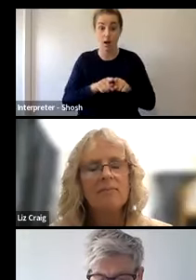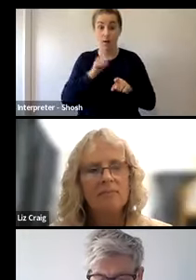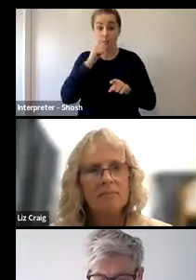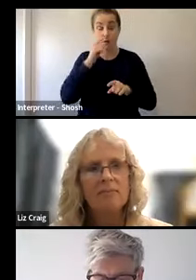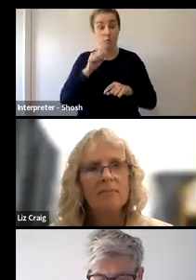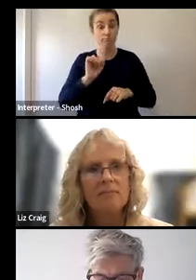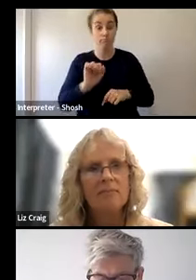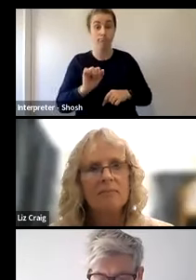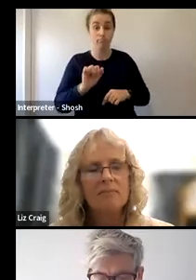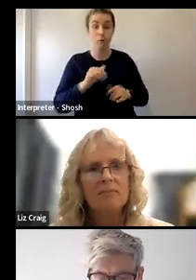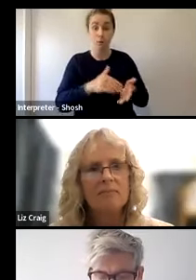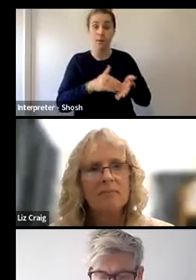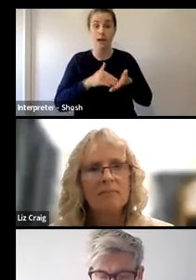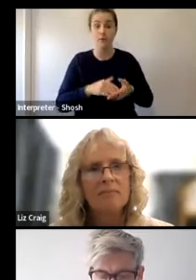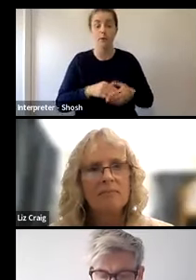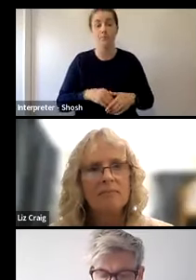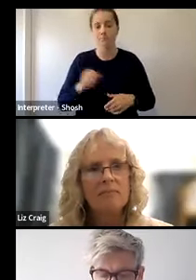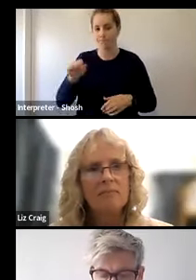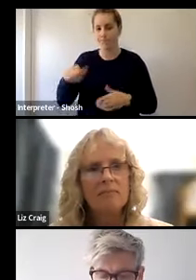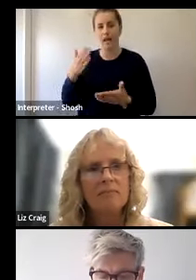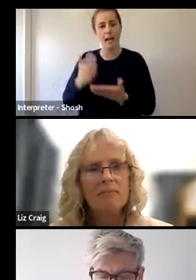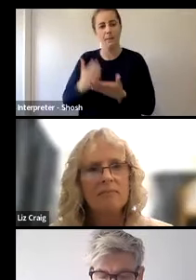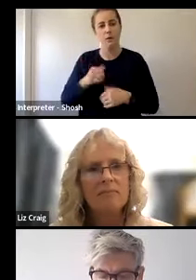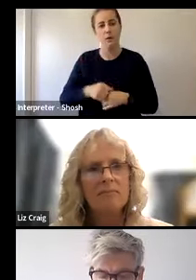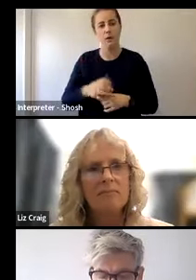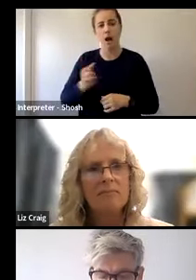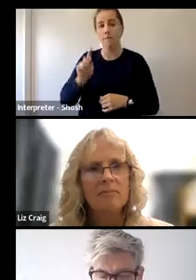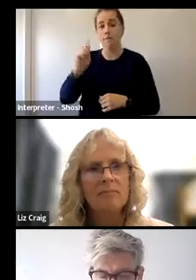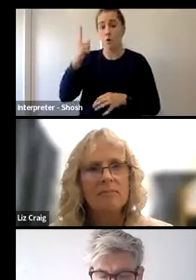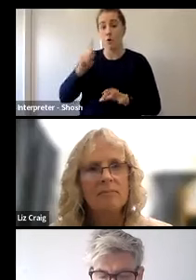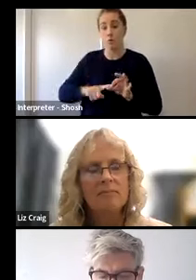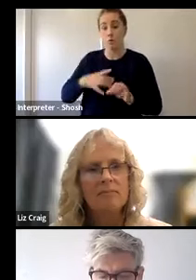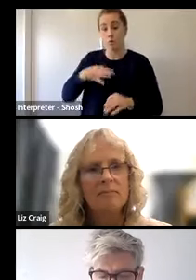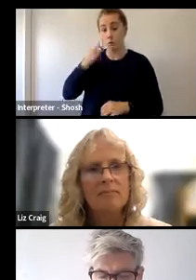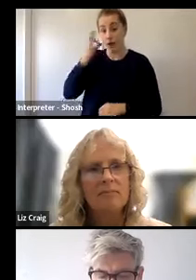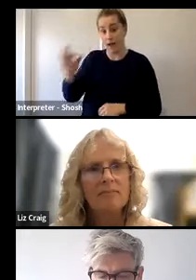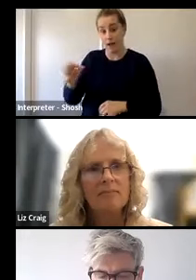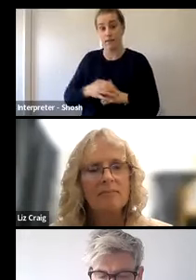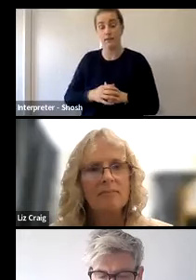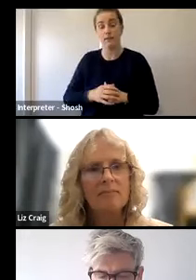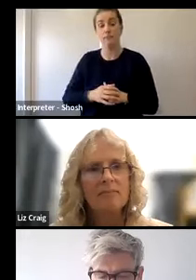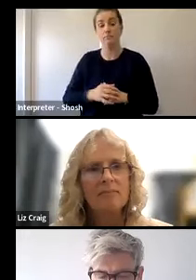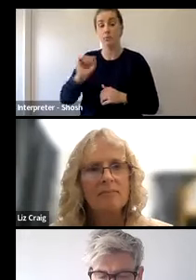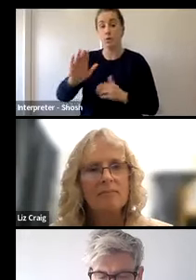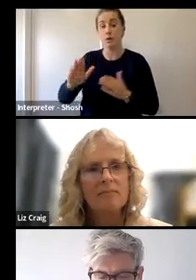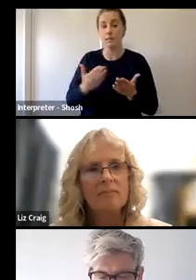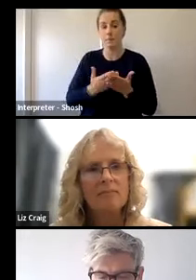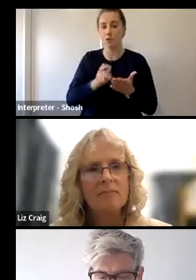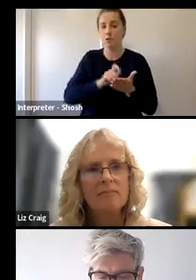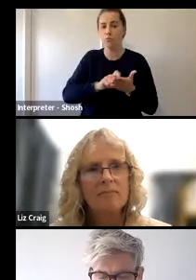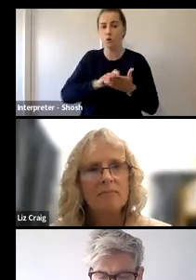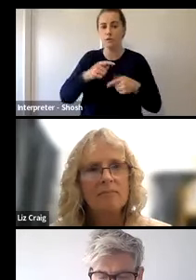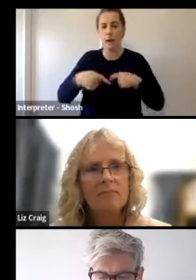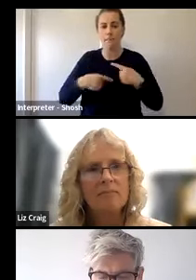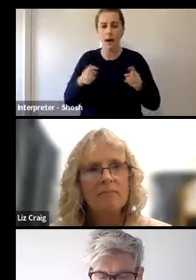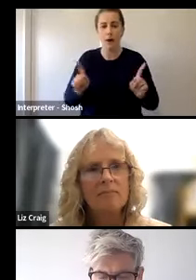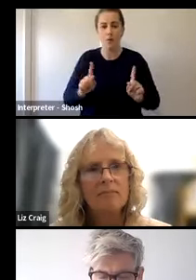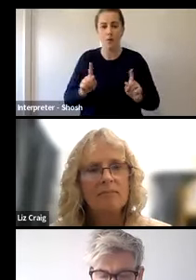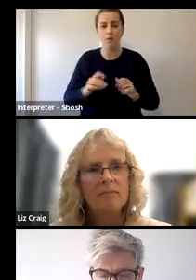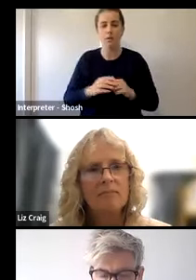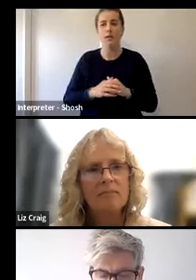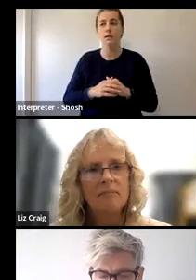Absolutely. That would be very helpful. Yes. Look, I just have a first question. So in your submission, you wrote about